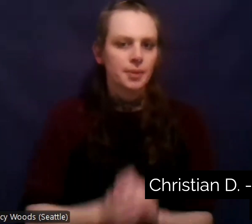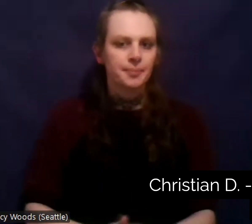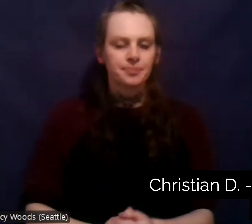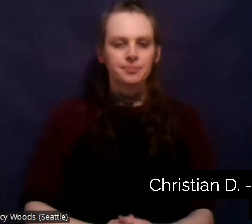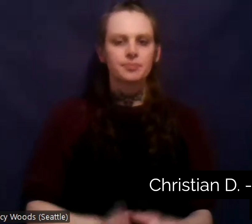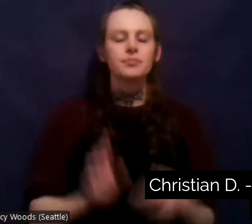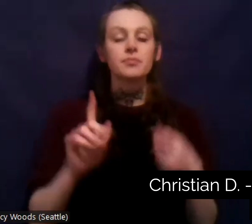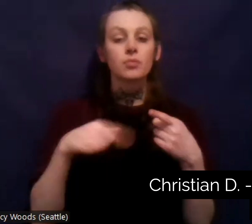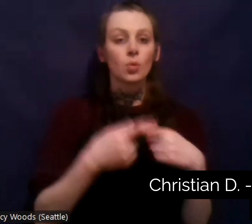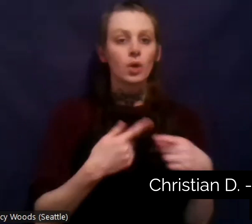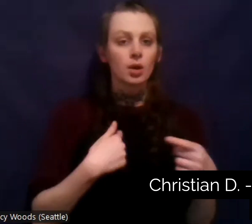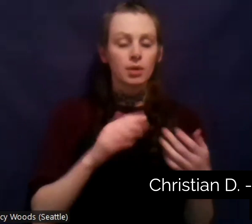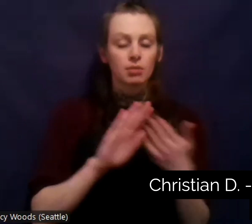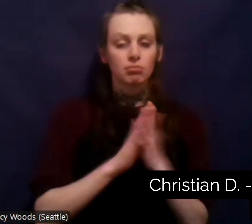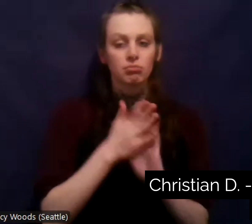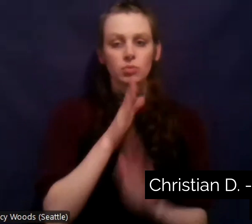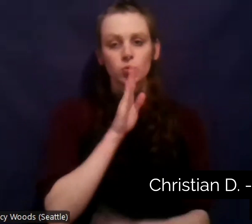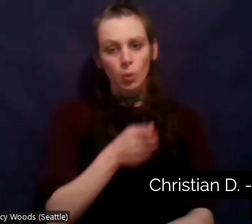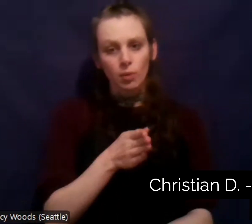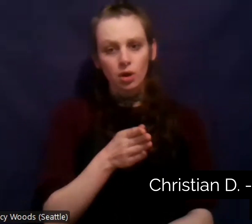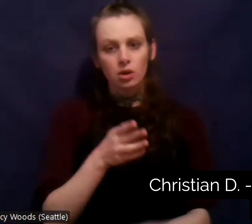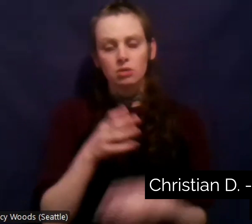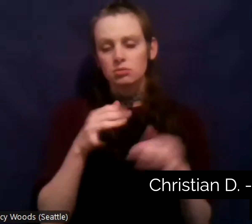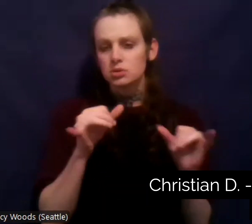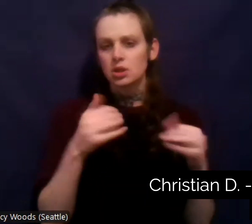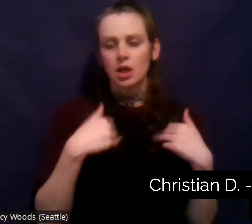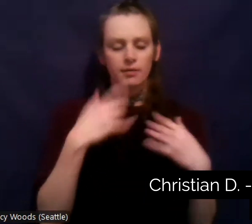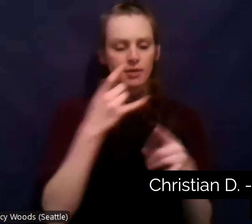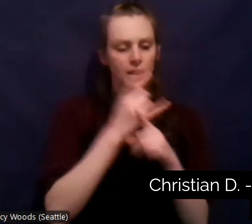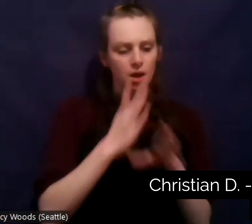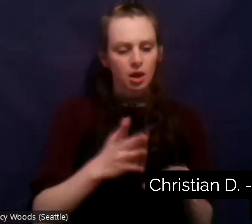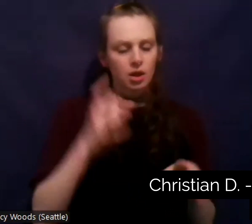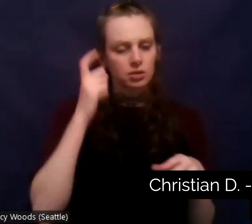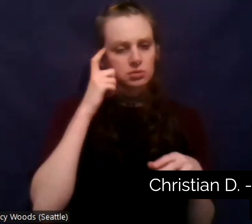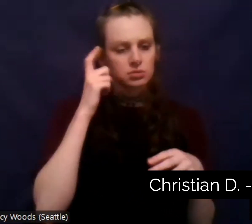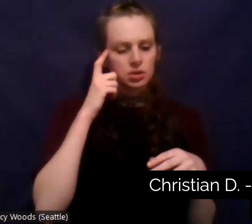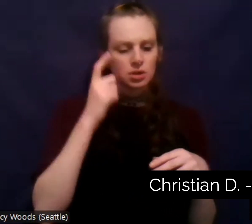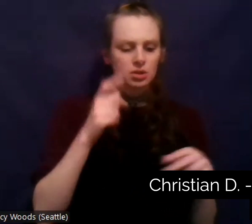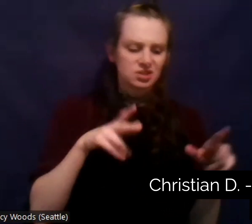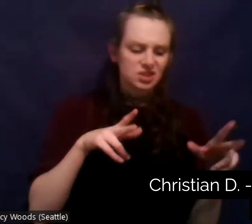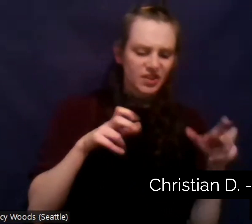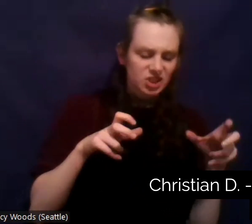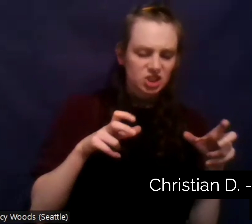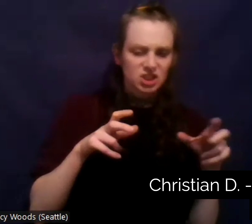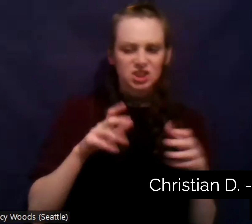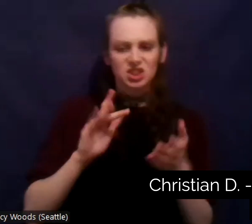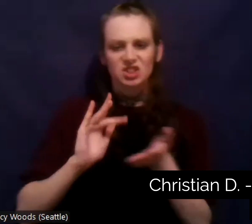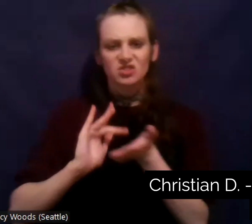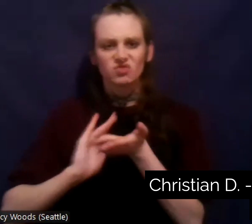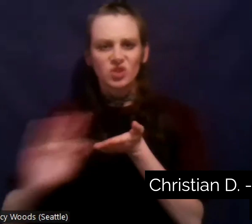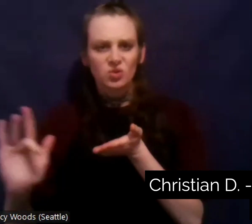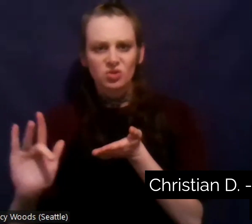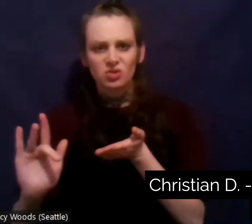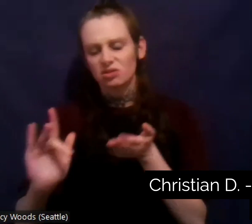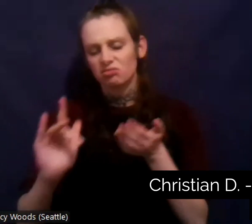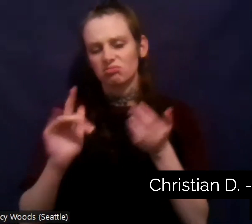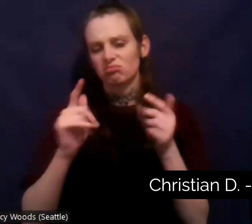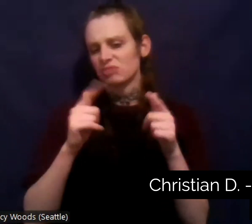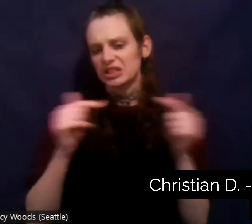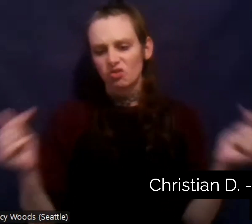once when I got sober, I still had that alcoholic mind of being selfish, rude, all of the